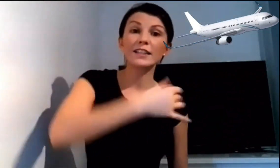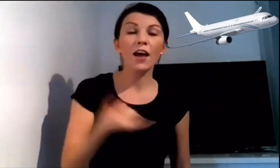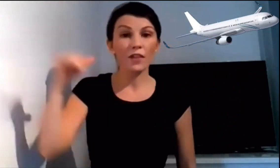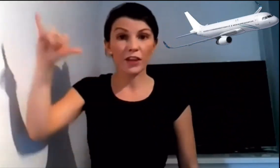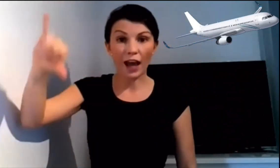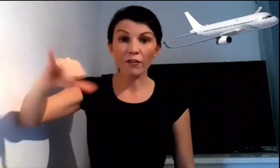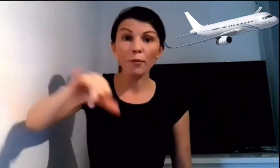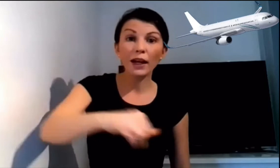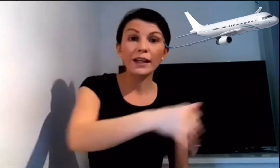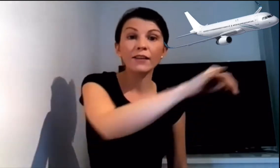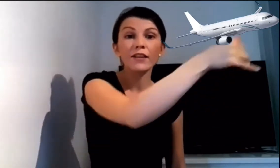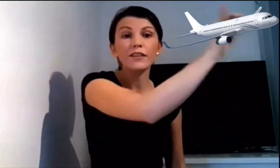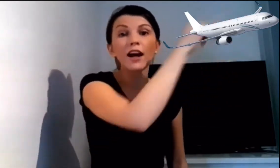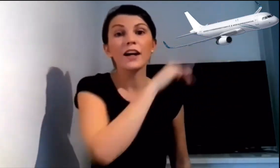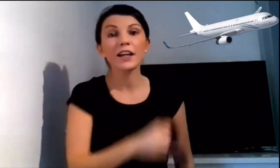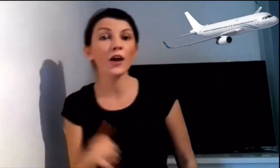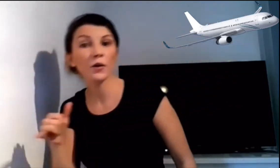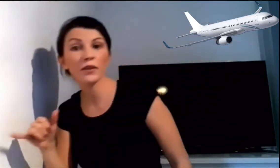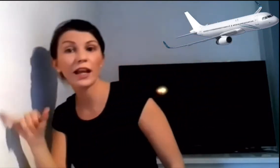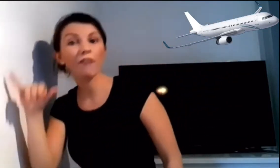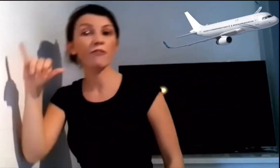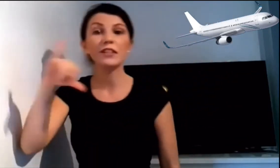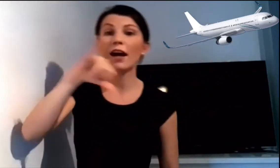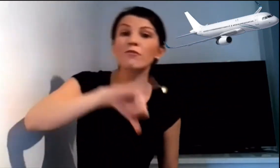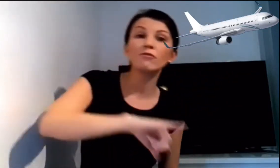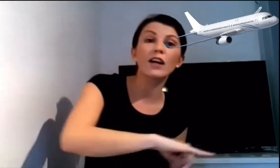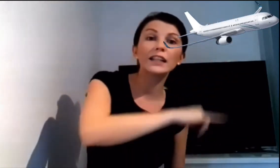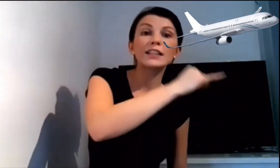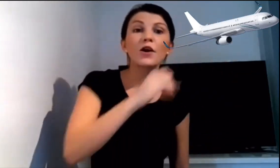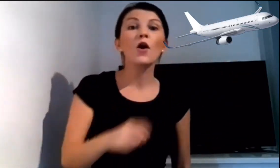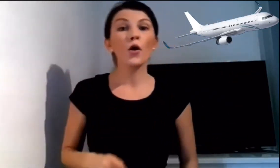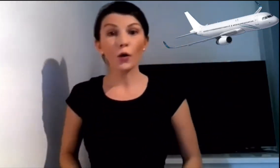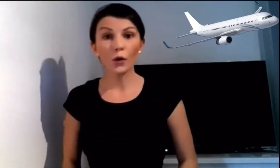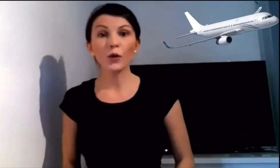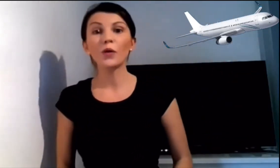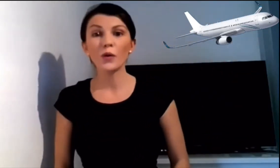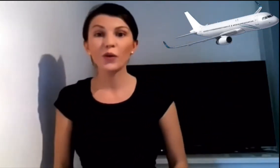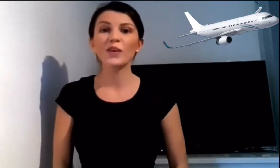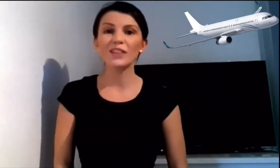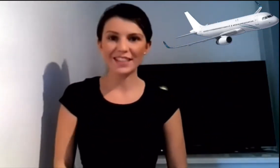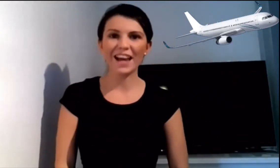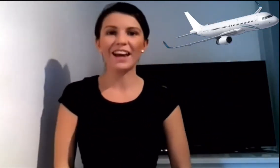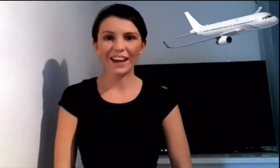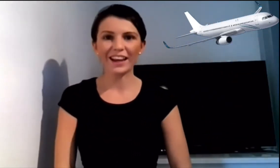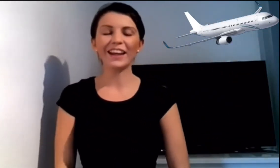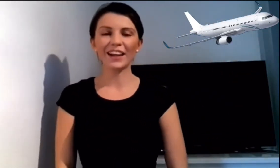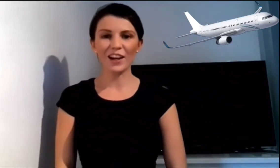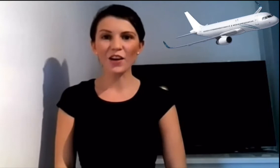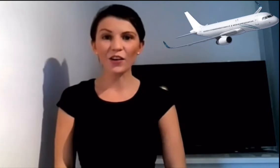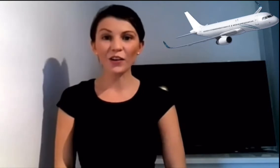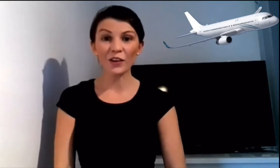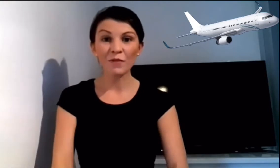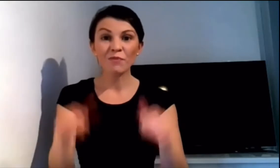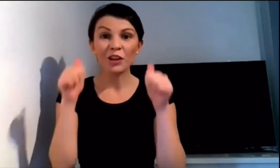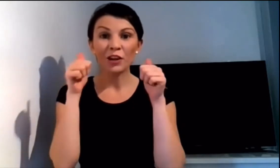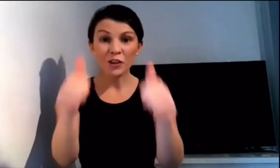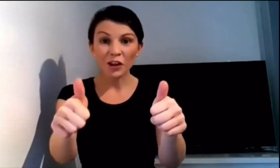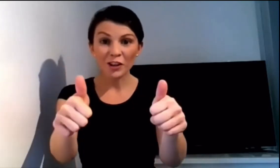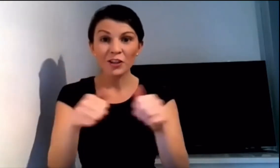The aeroplane in the sky goes left and right all day long. Good,